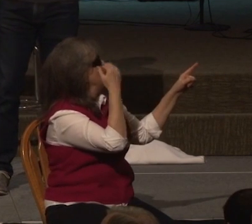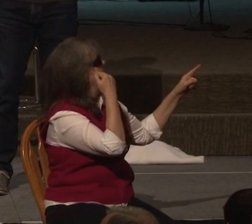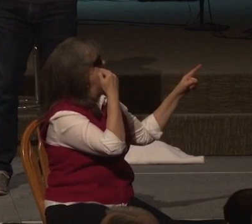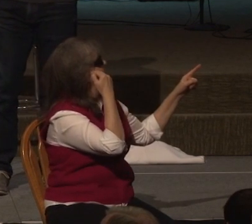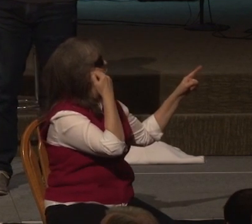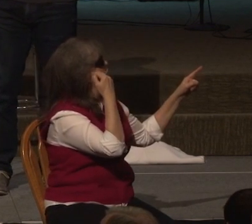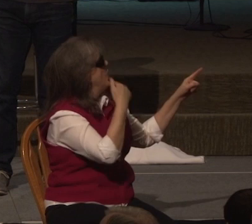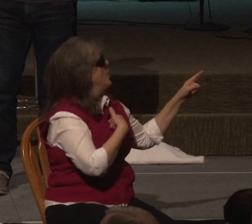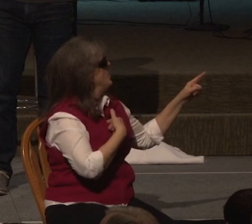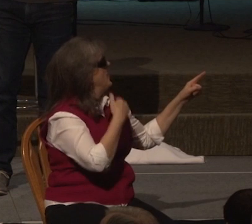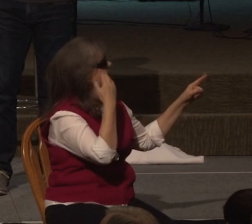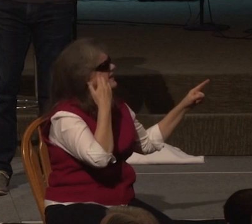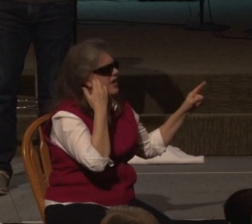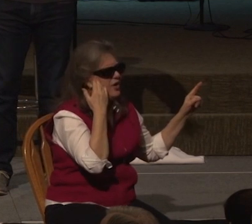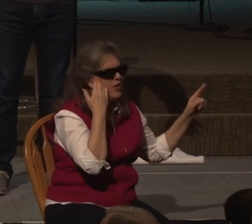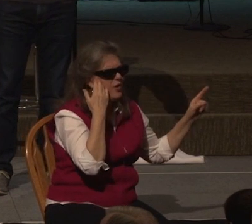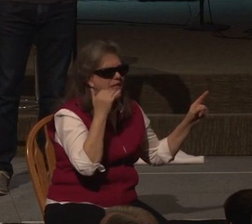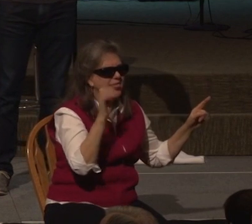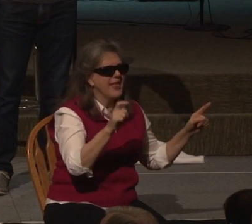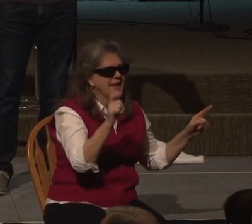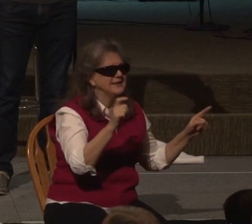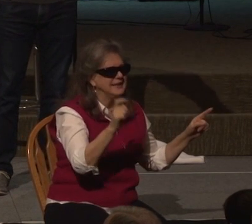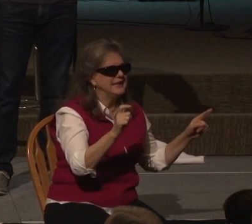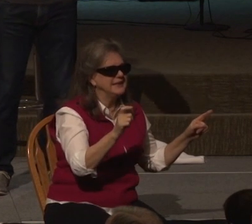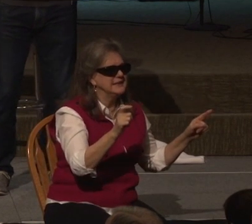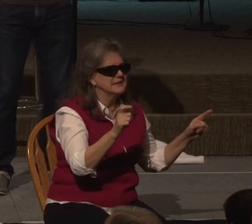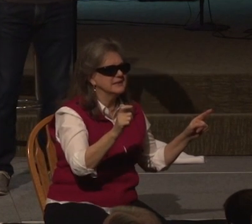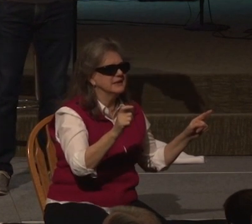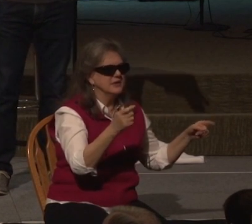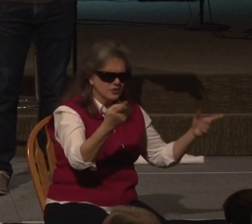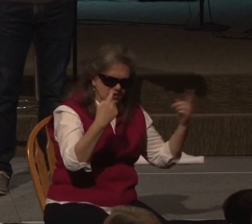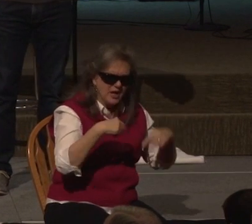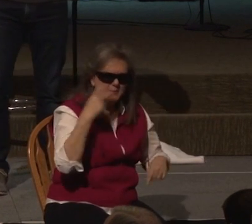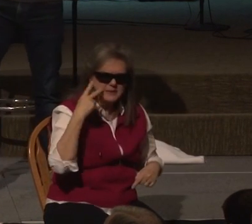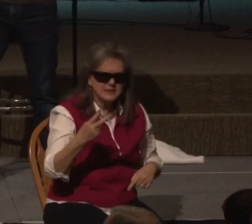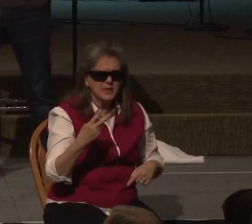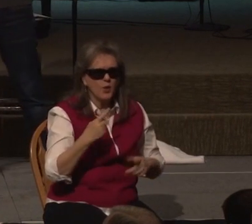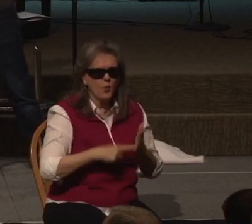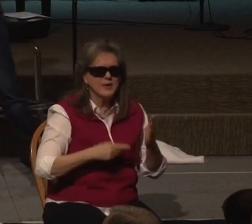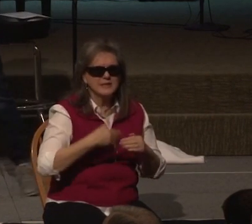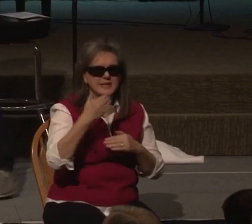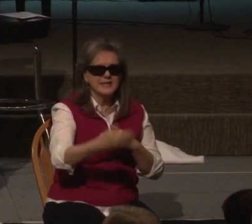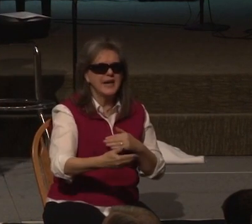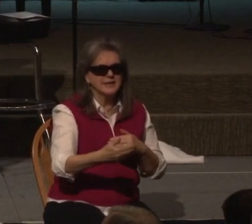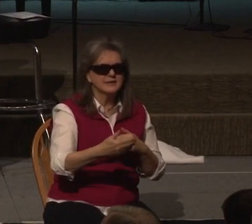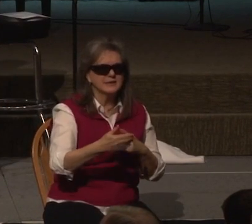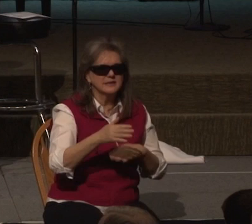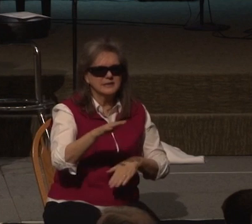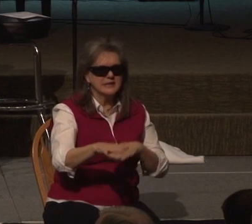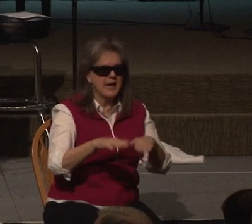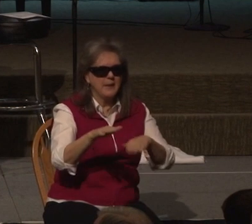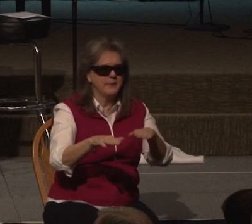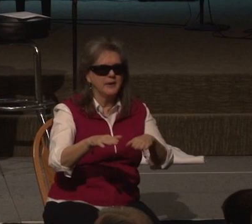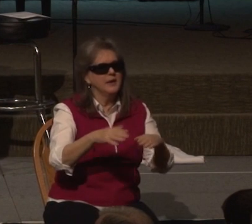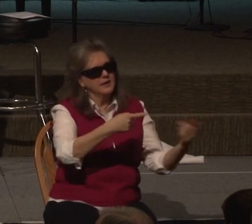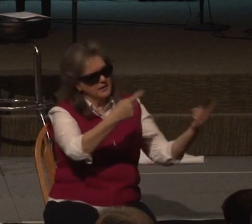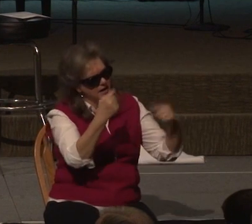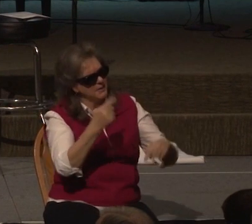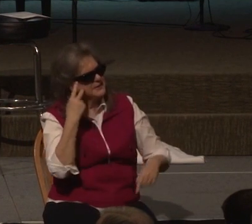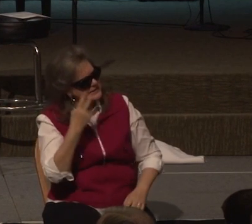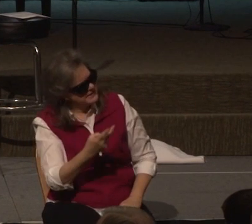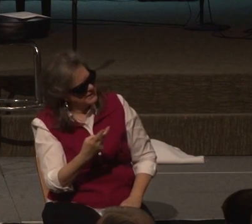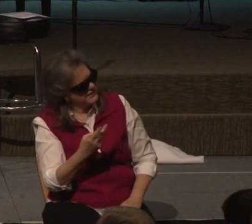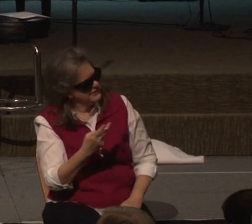know who needs this come and see? What's the next step in the come and see for that person?